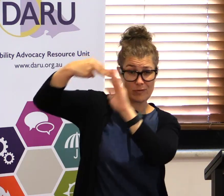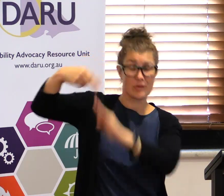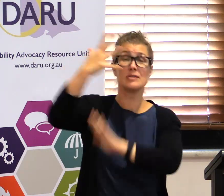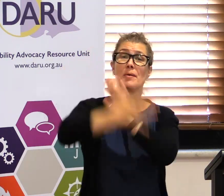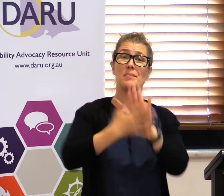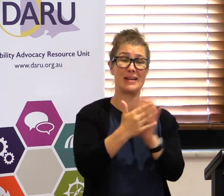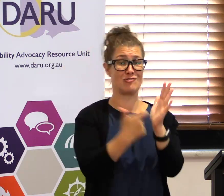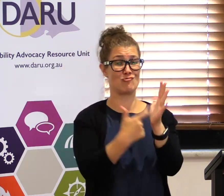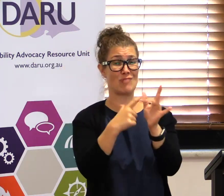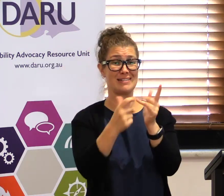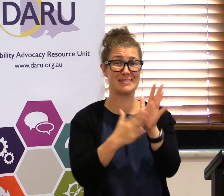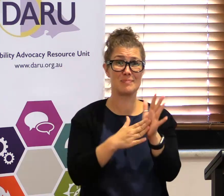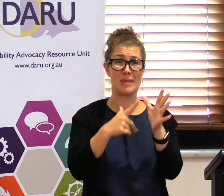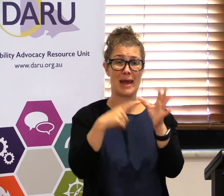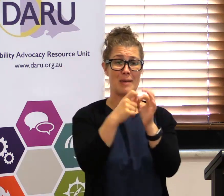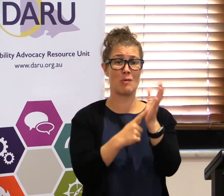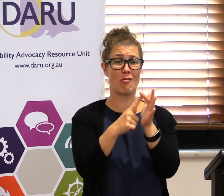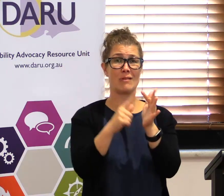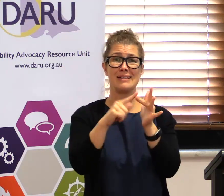racism and ableism, people spoke about them